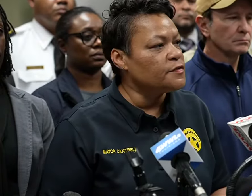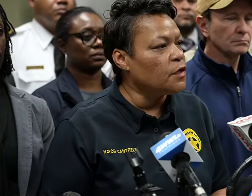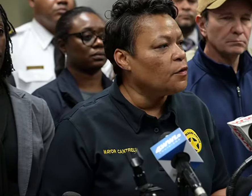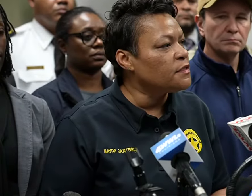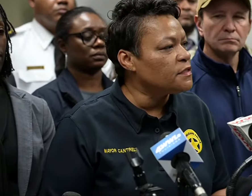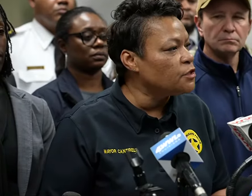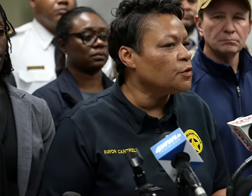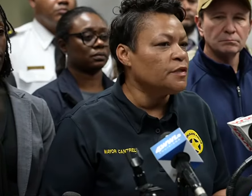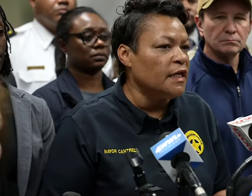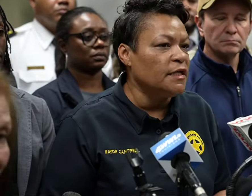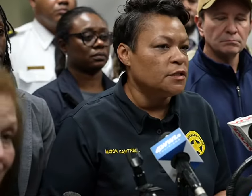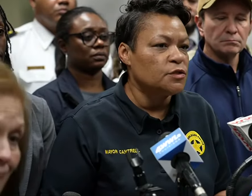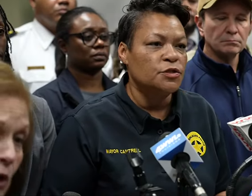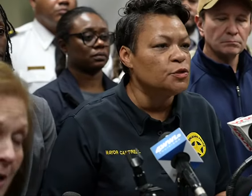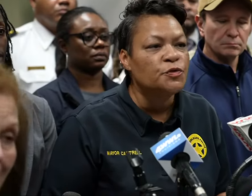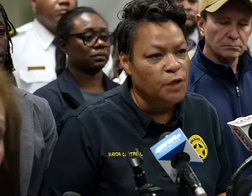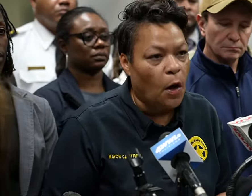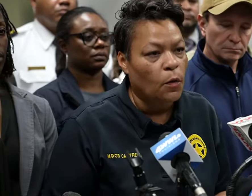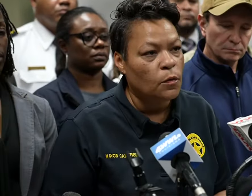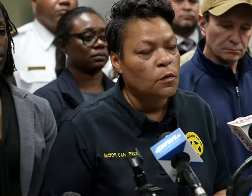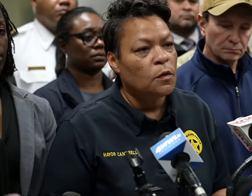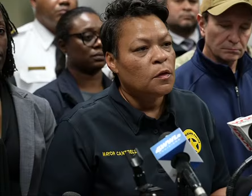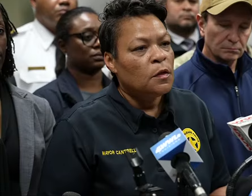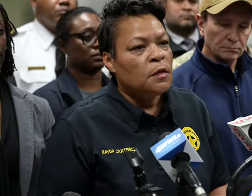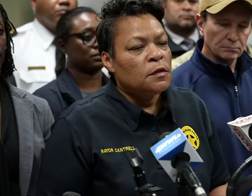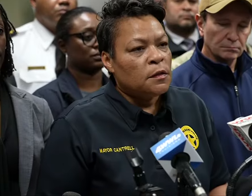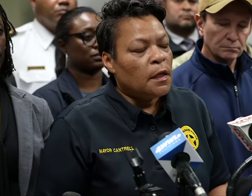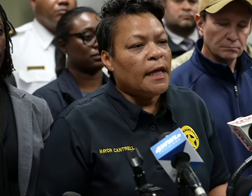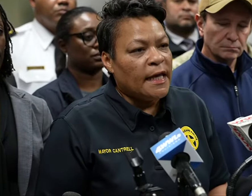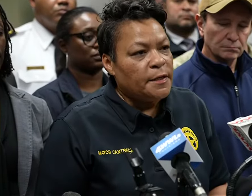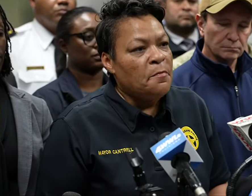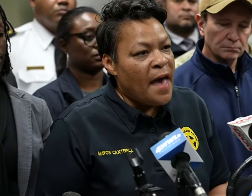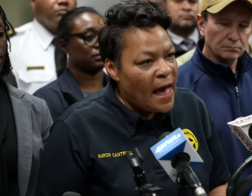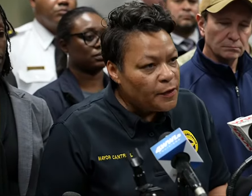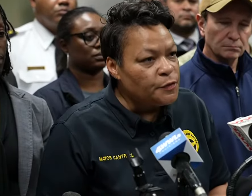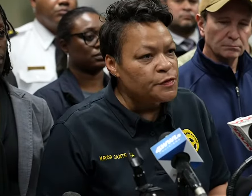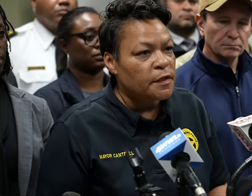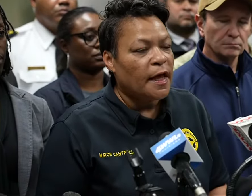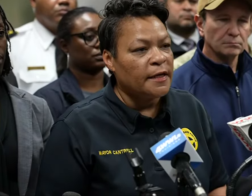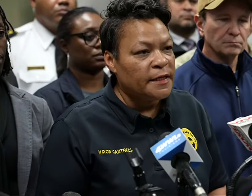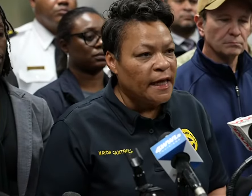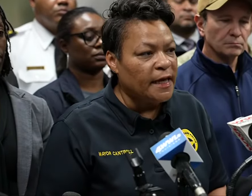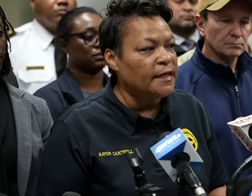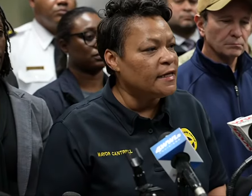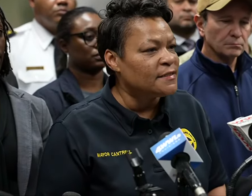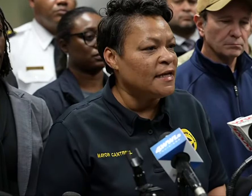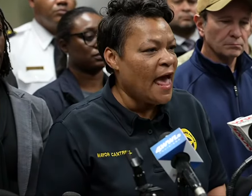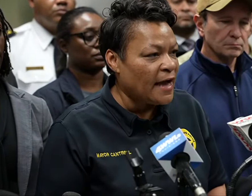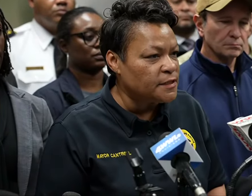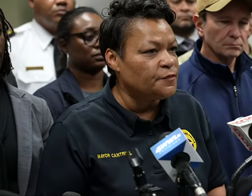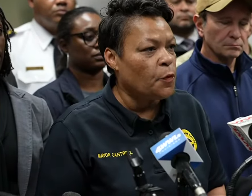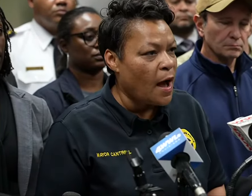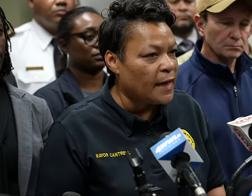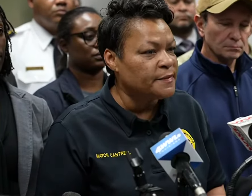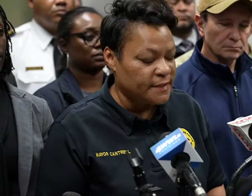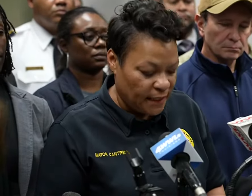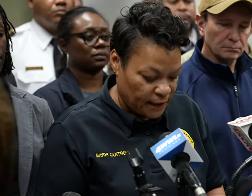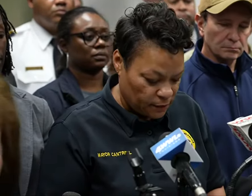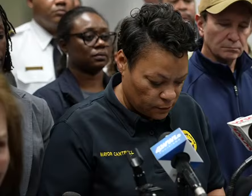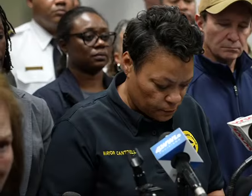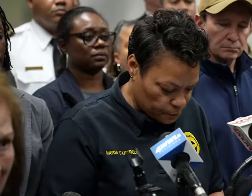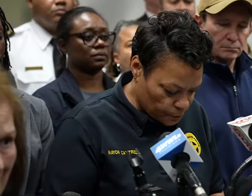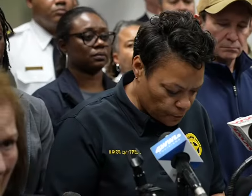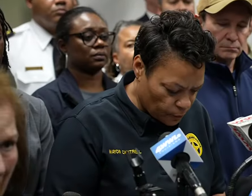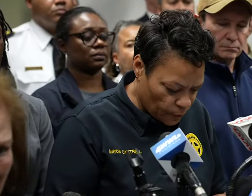there is no essential need to do so. It matters, and again, it is an active crime